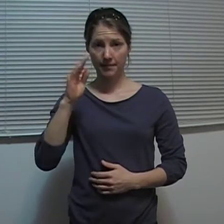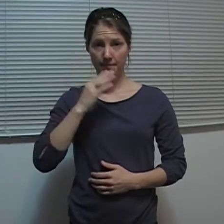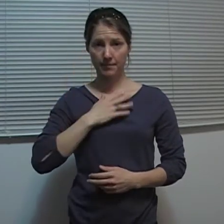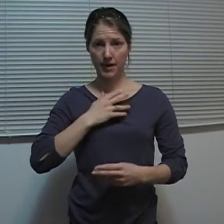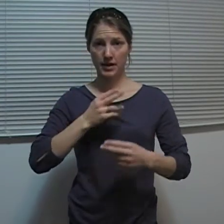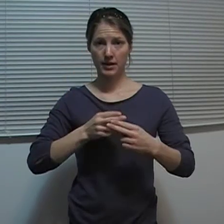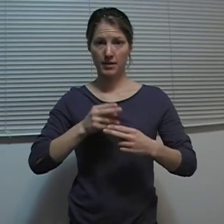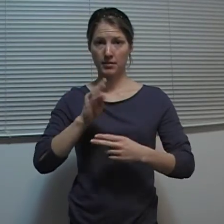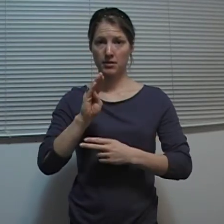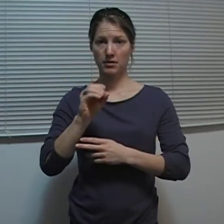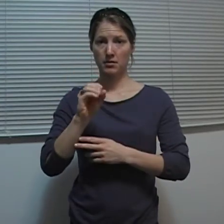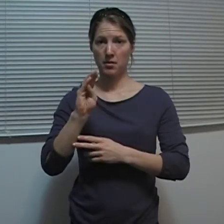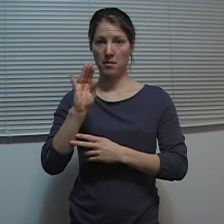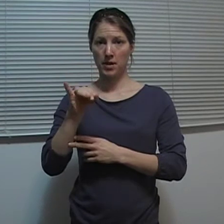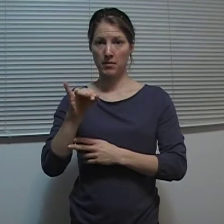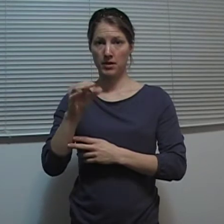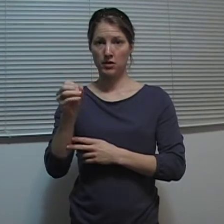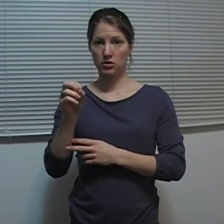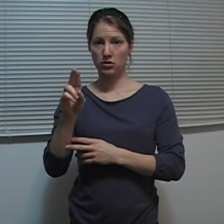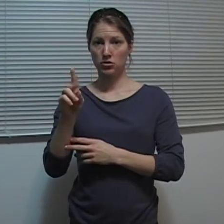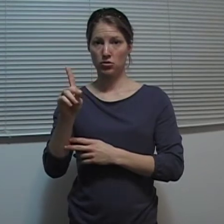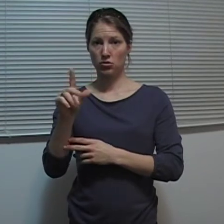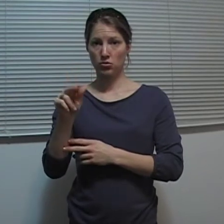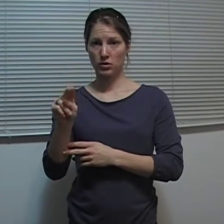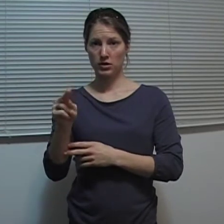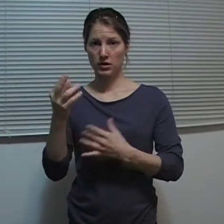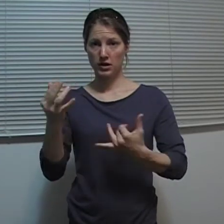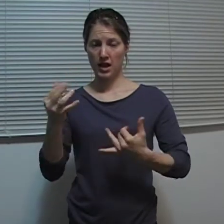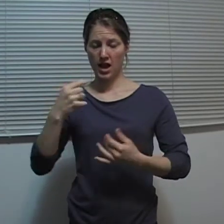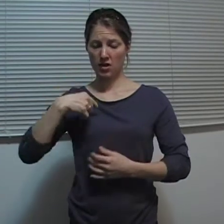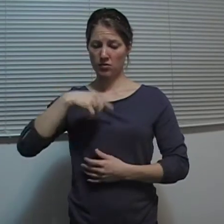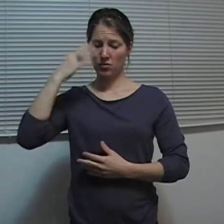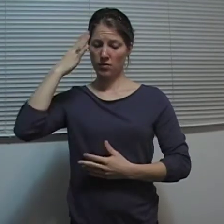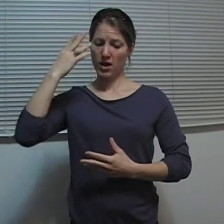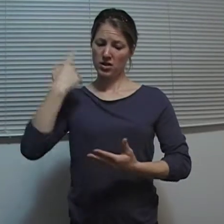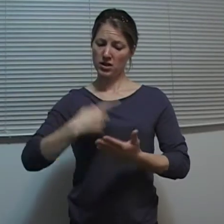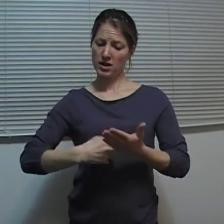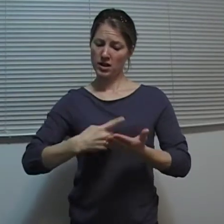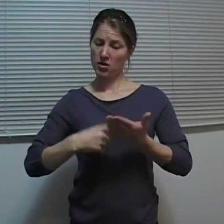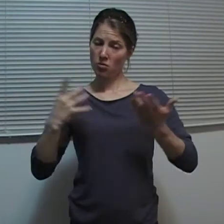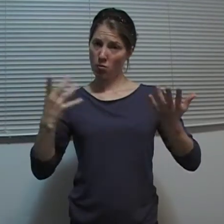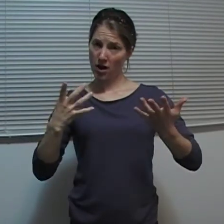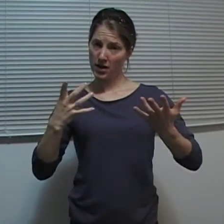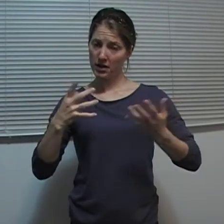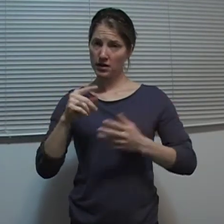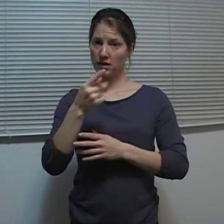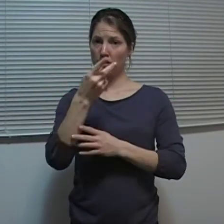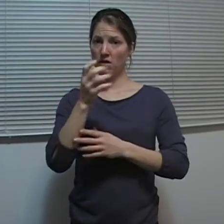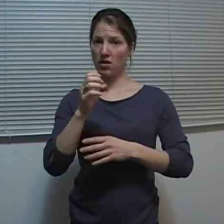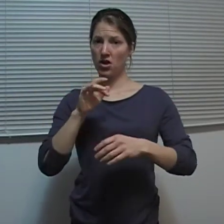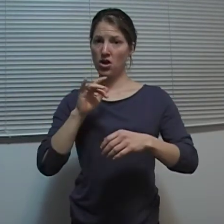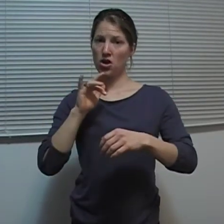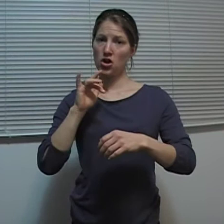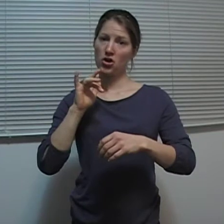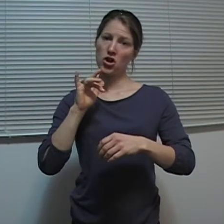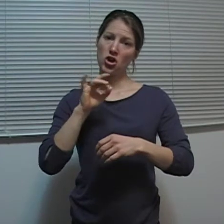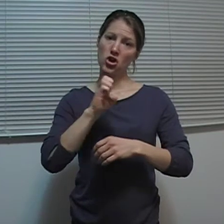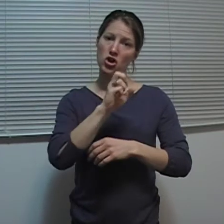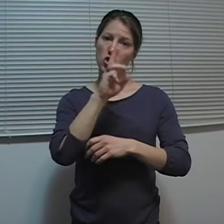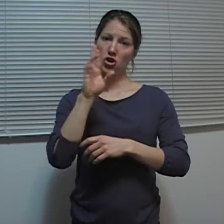Bobby Jordan. Today, we're going to take a look at the early years of William Shakespeare. Now, the